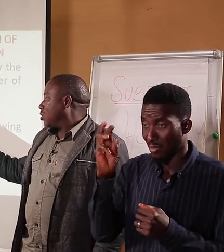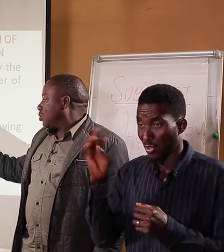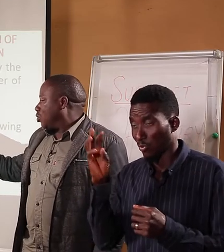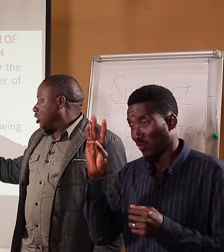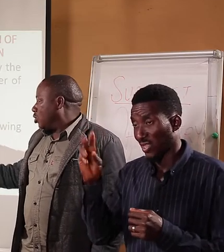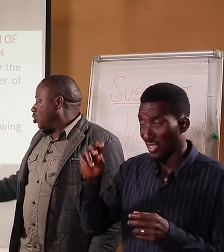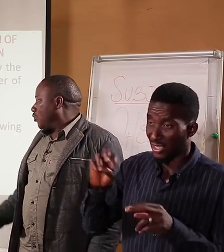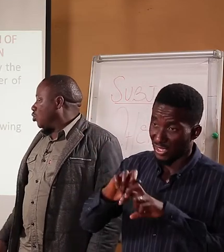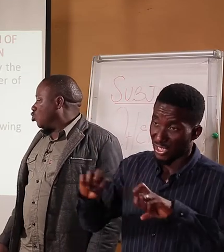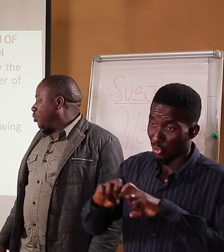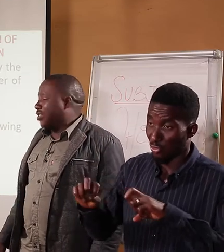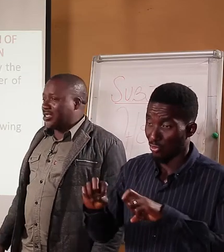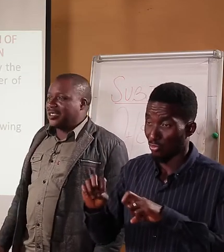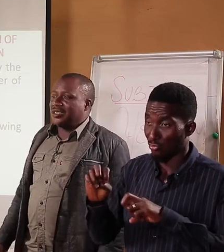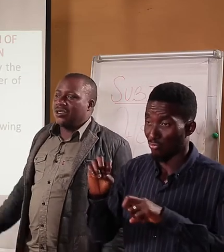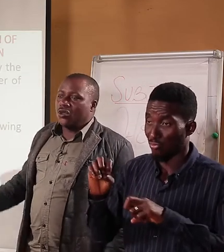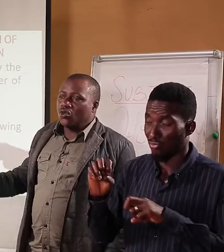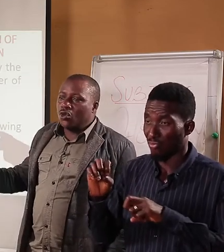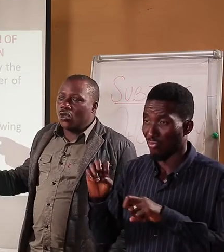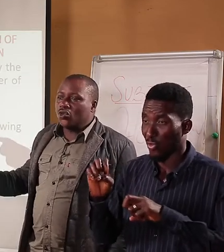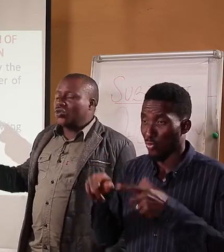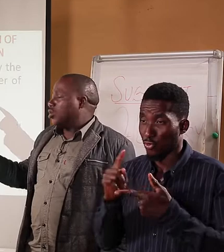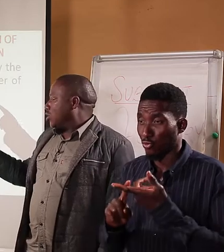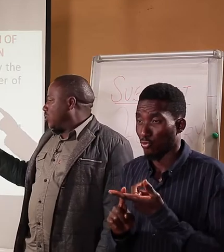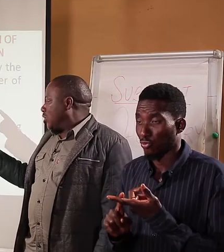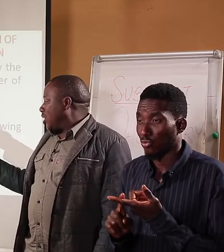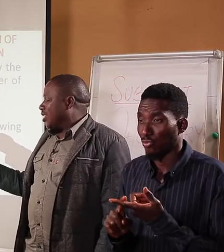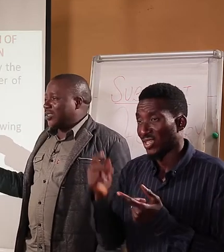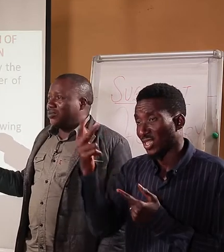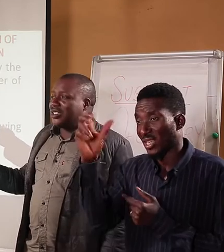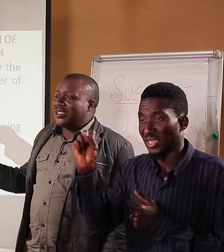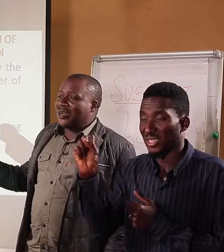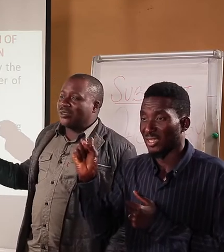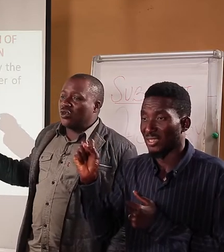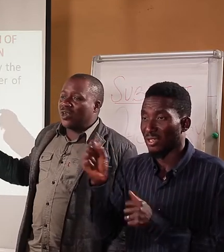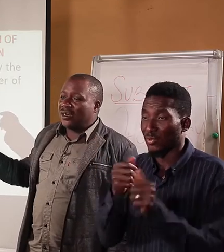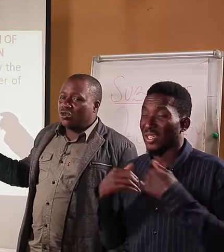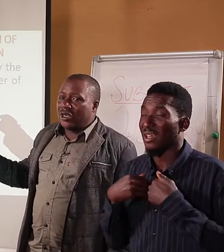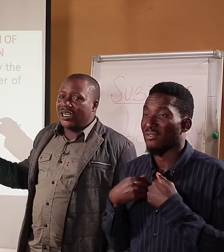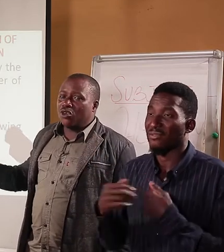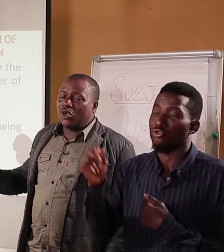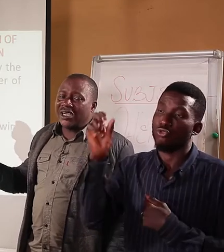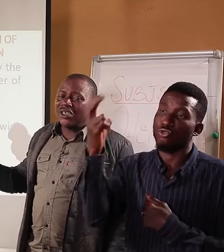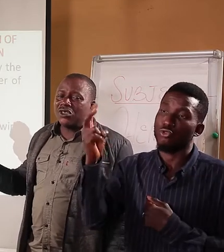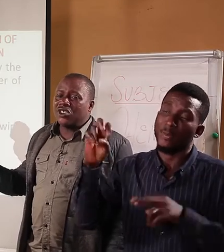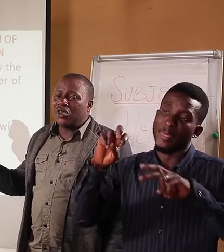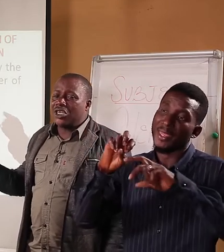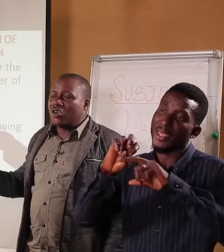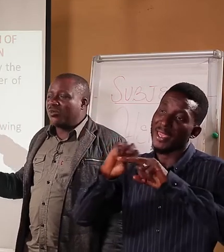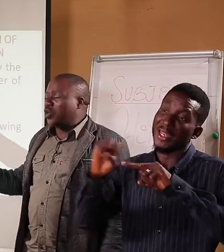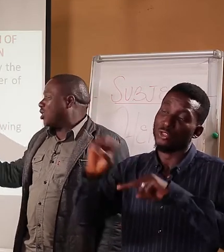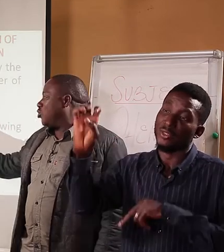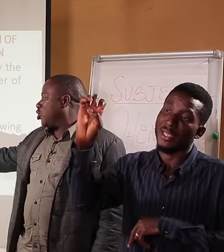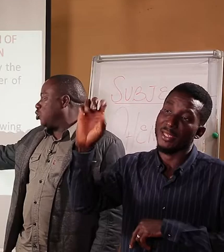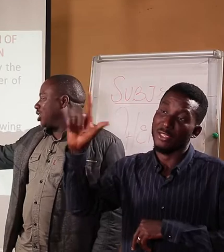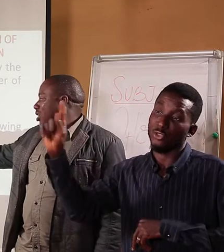electrons, which is going to give you 2p6. You go to 3s, which has a maximum of what? 2 electrons. But the electron is not